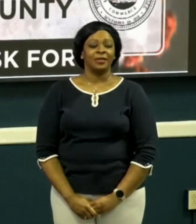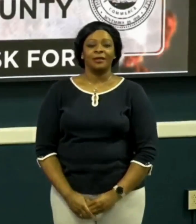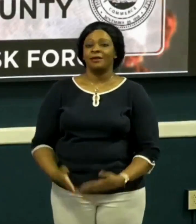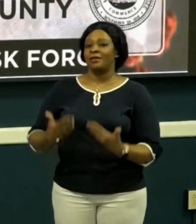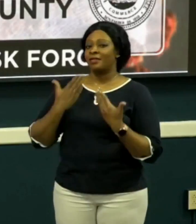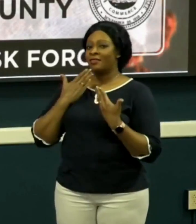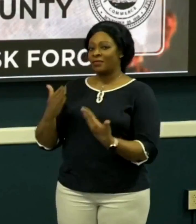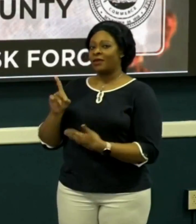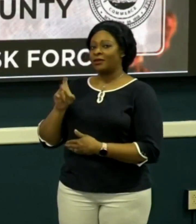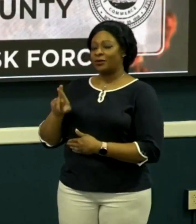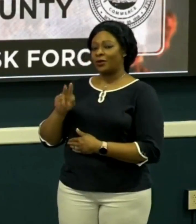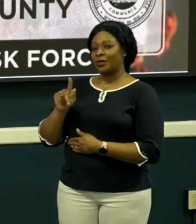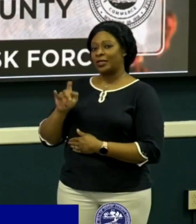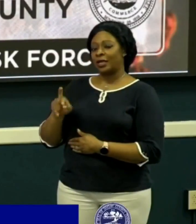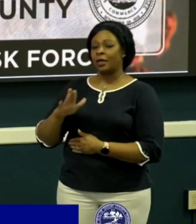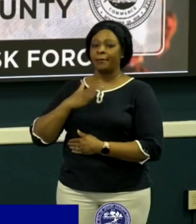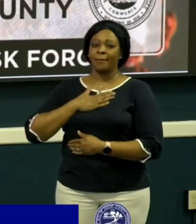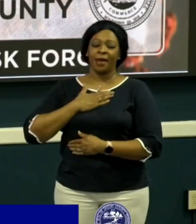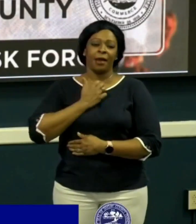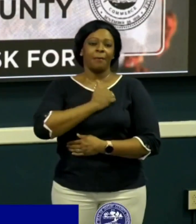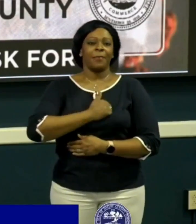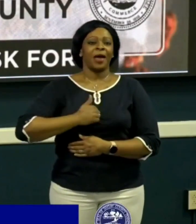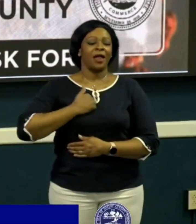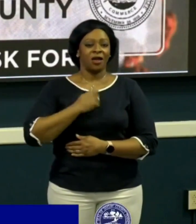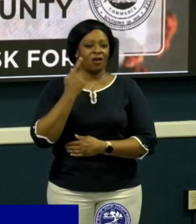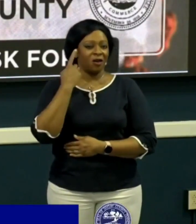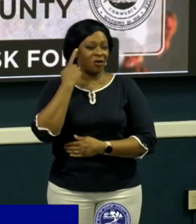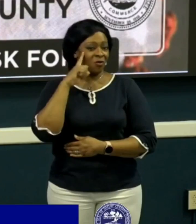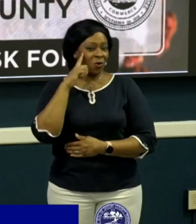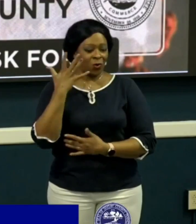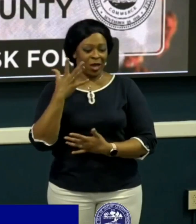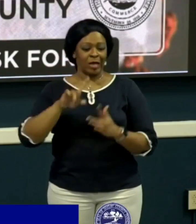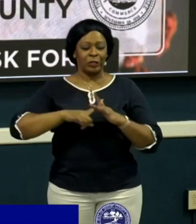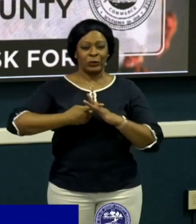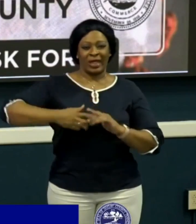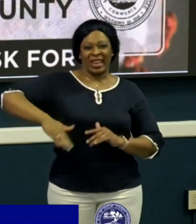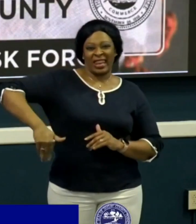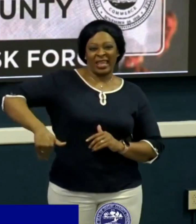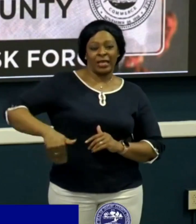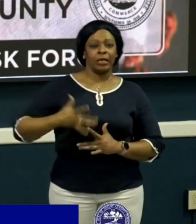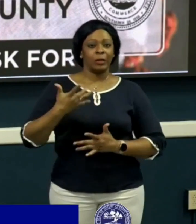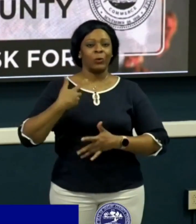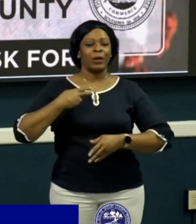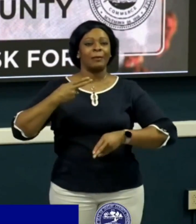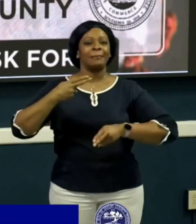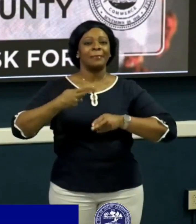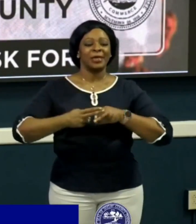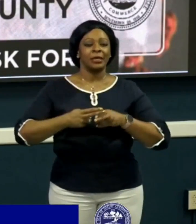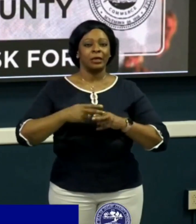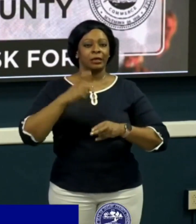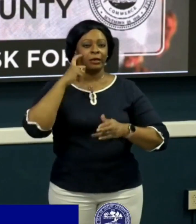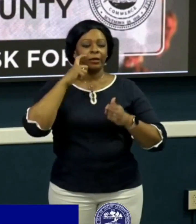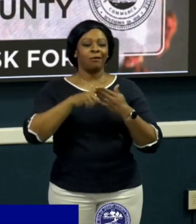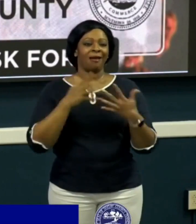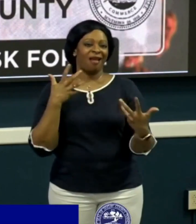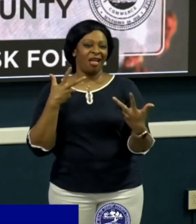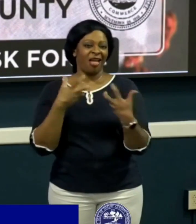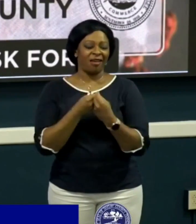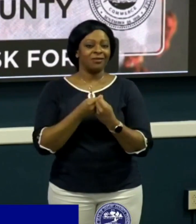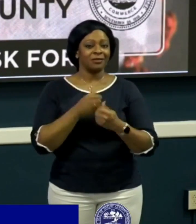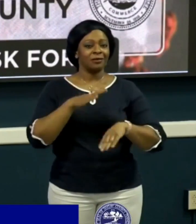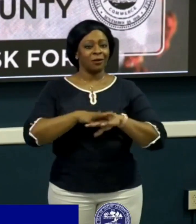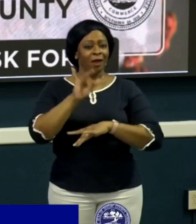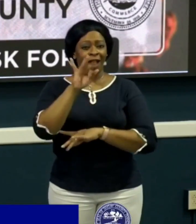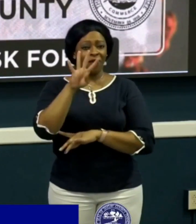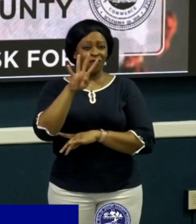Thank you, Dr. Taylor, and apologies to everybody for our getting started a little bit late. You may have mentioned that there was an accident on I-40 that prevented us